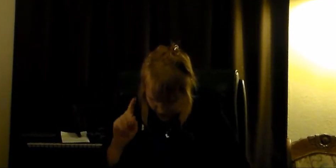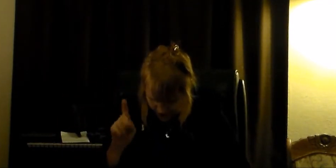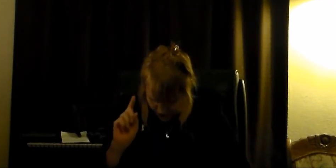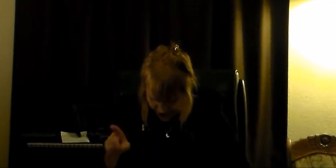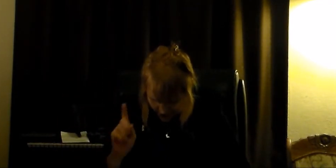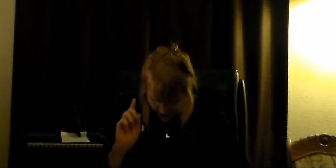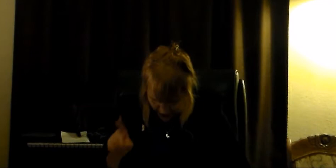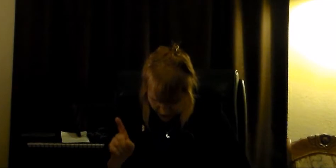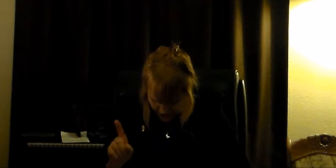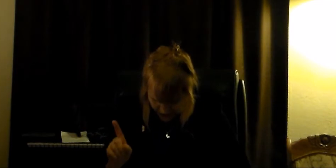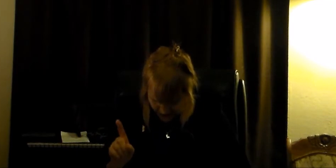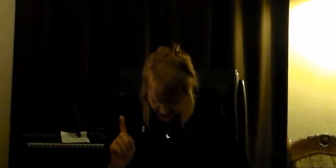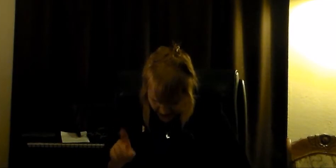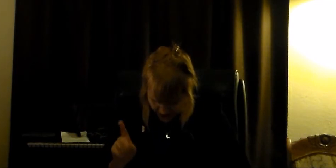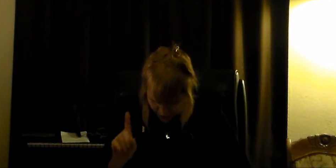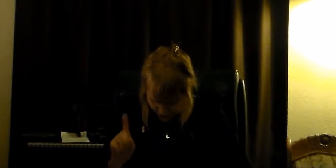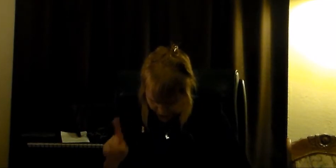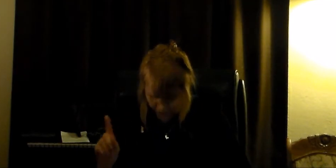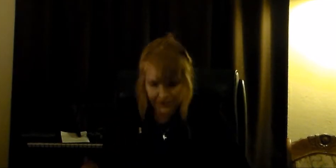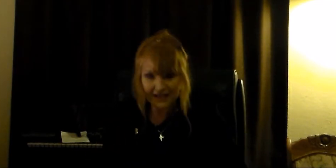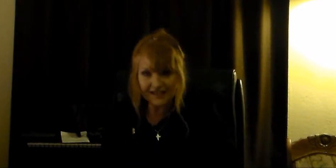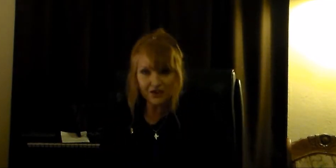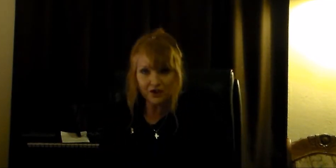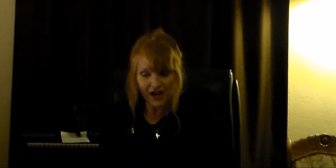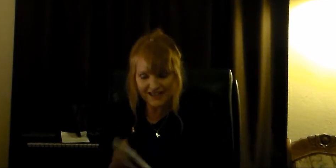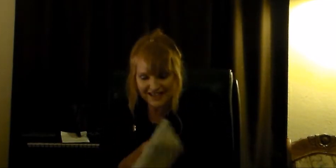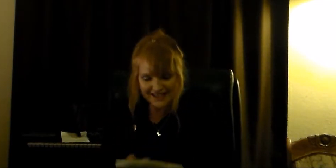is to celebrate Christmas as its true purpose, Christ's